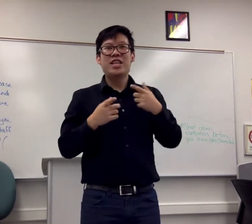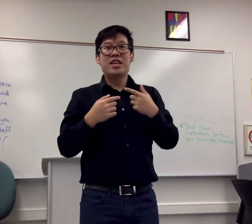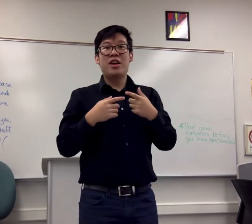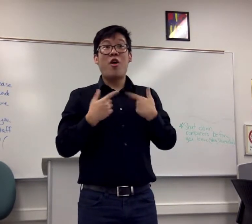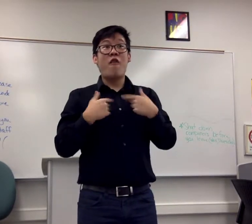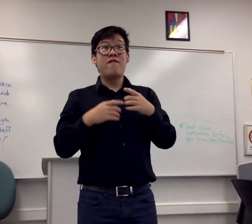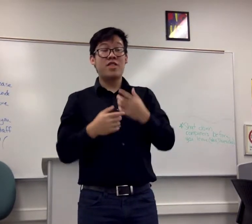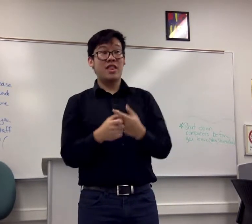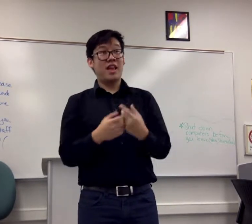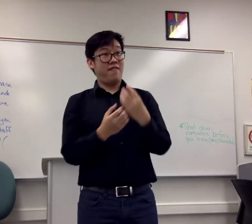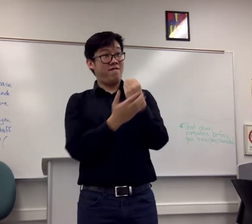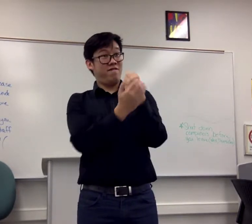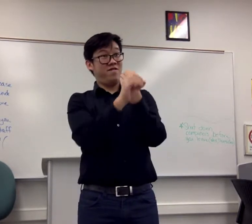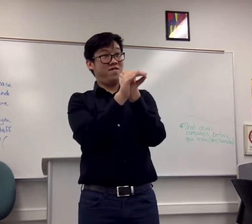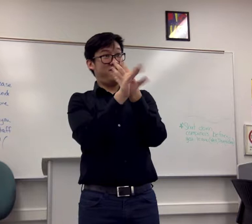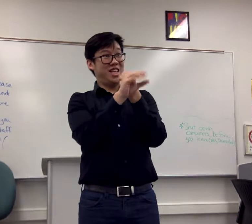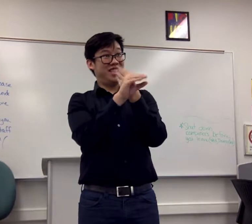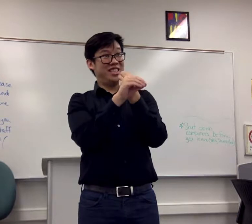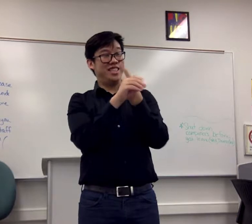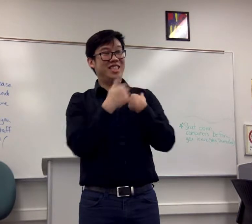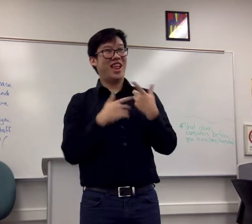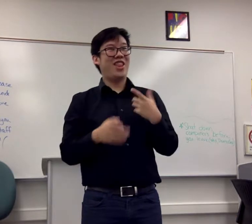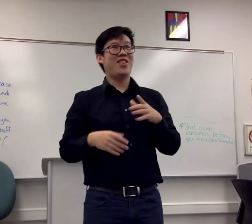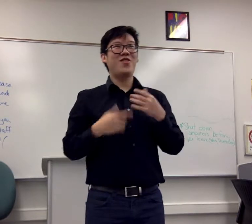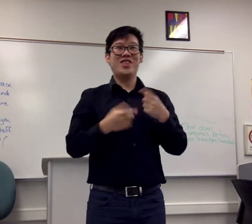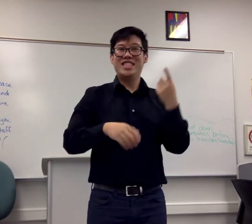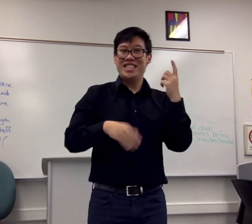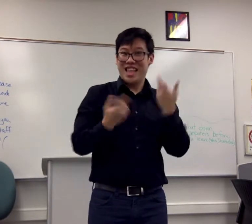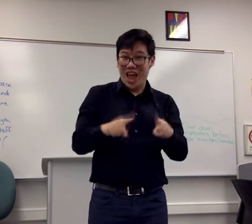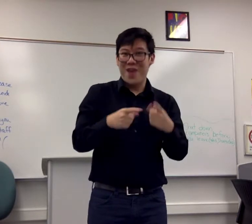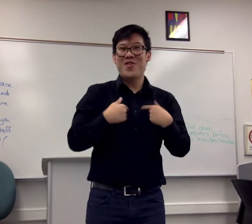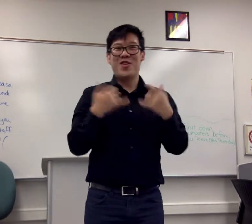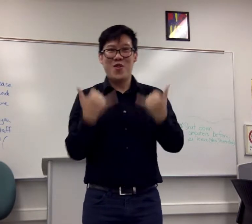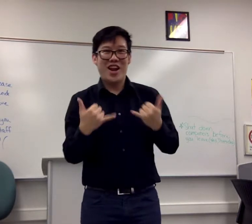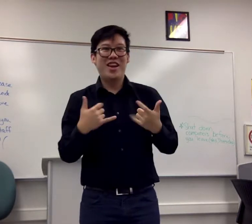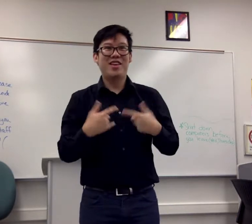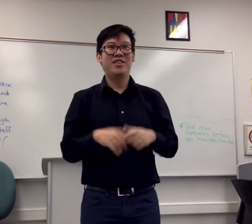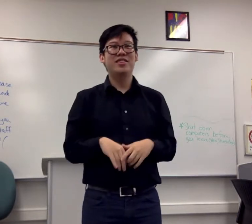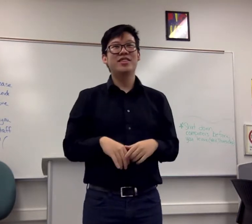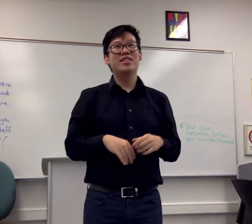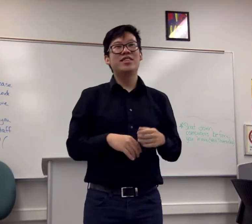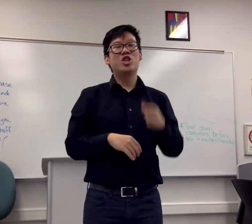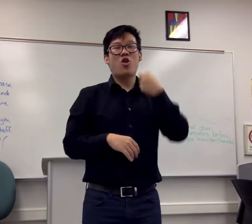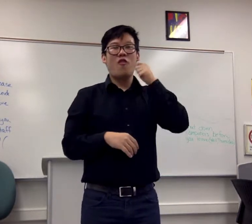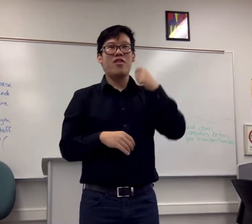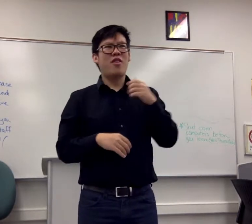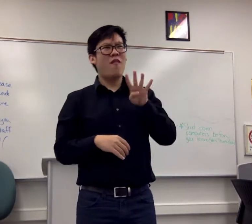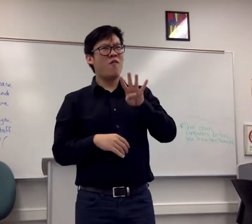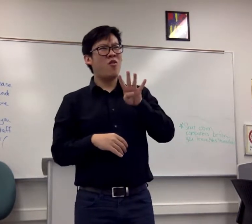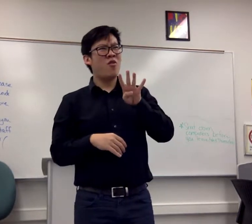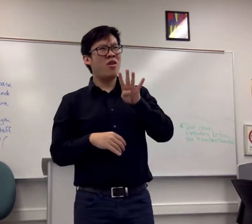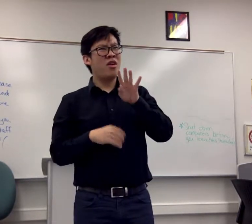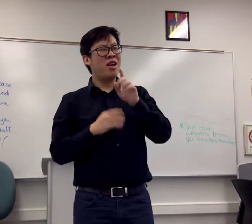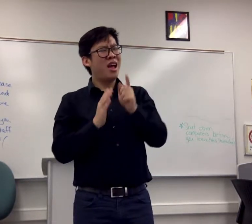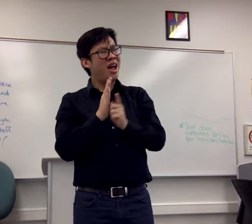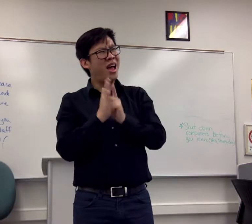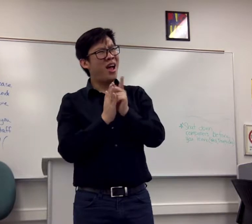Technology today. Well, I mean, see, a wedding is like maybe, what, 4 hours? Right? That who's to like say a... she's not going to get married again